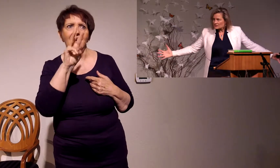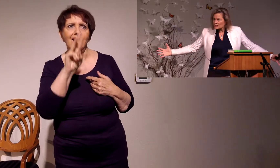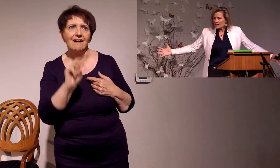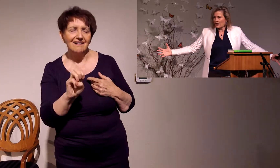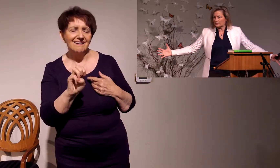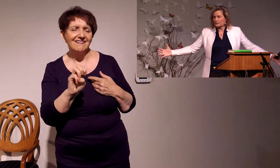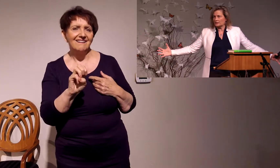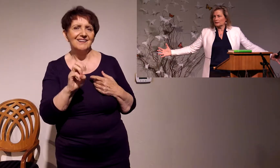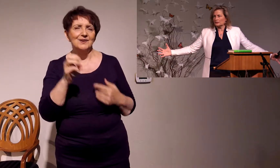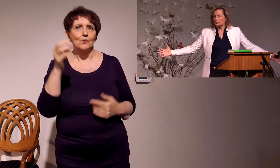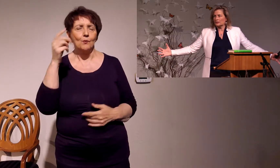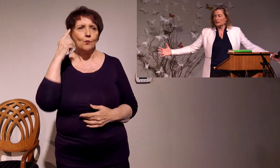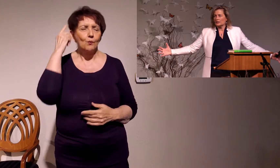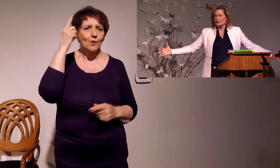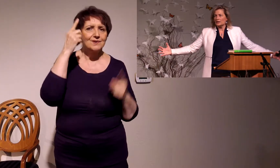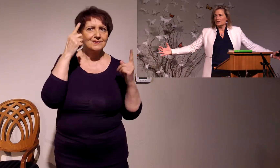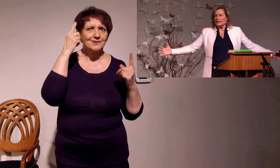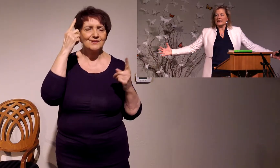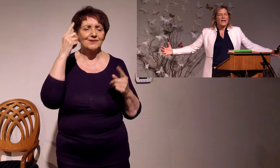life itself.